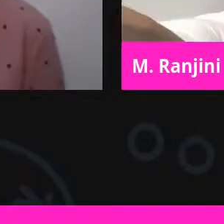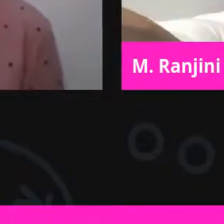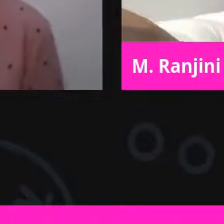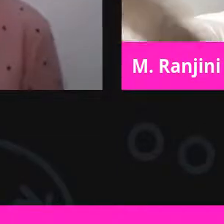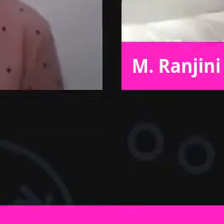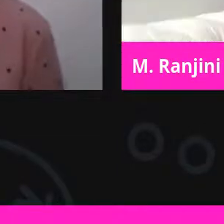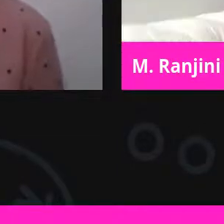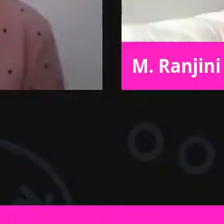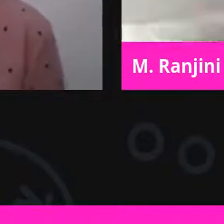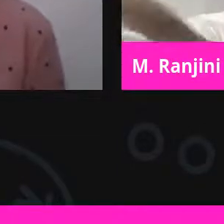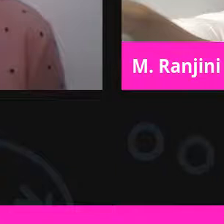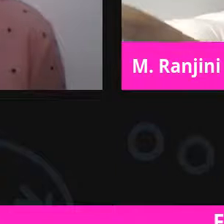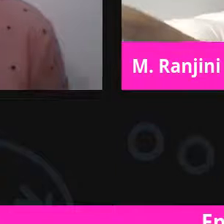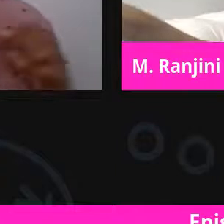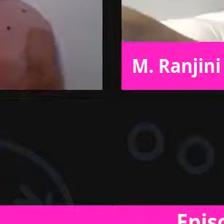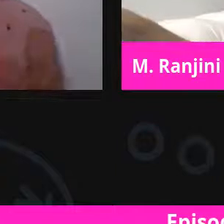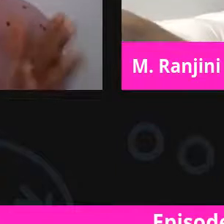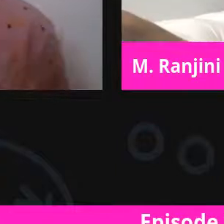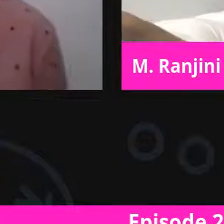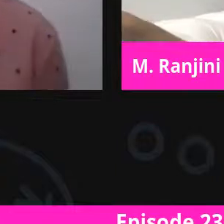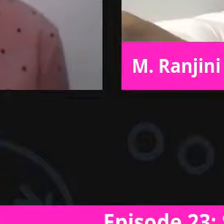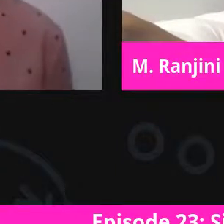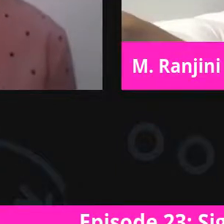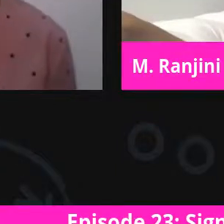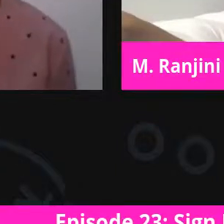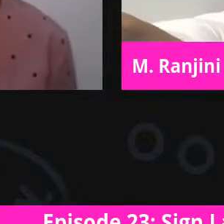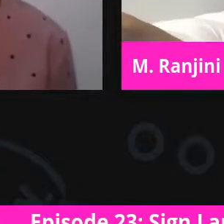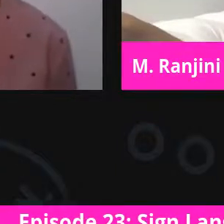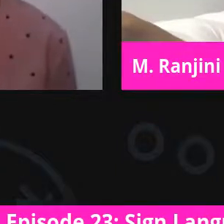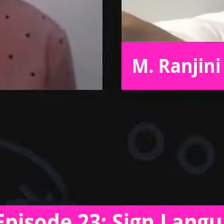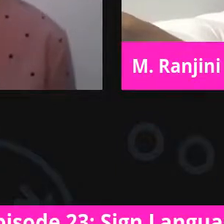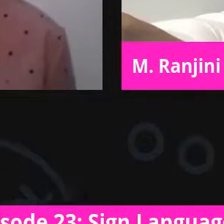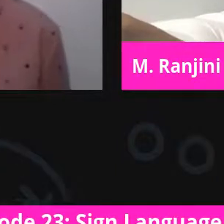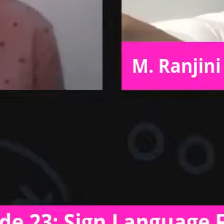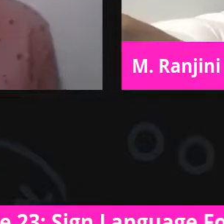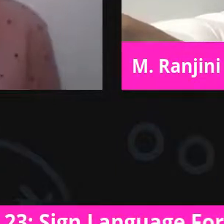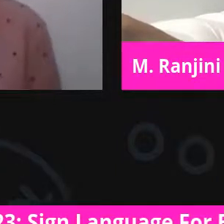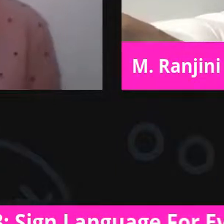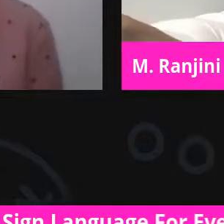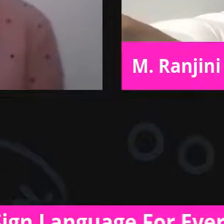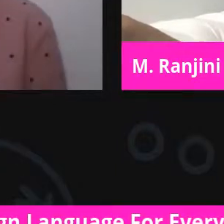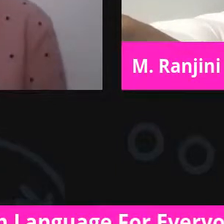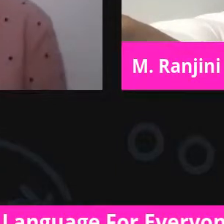before that, you Mhm. have the share screen session.